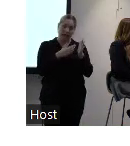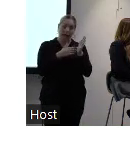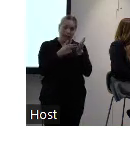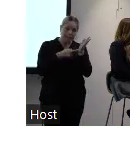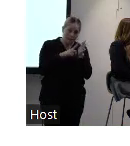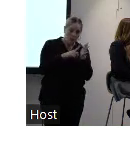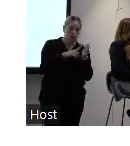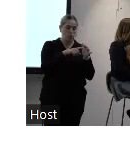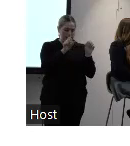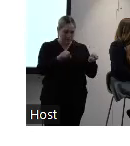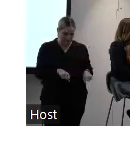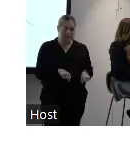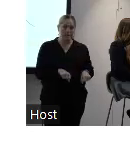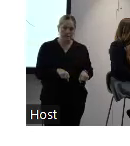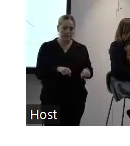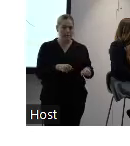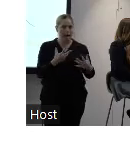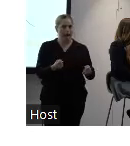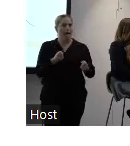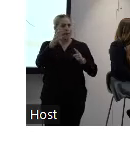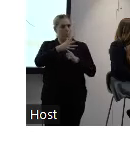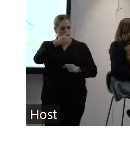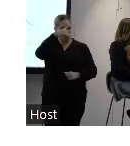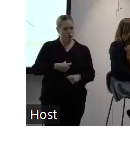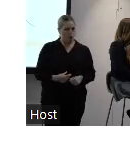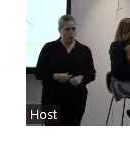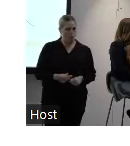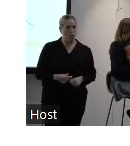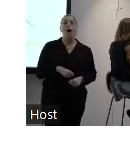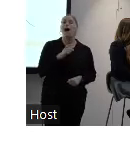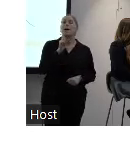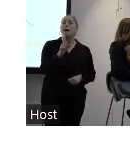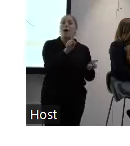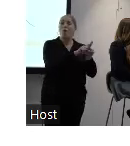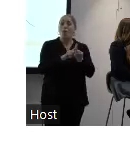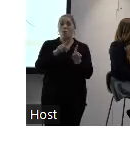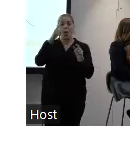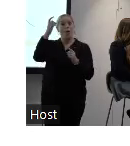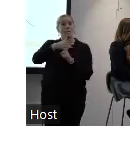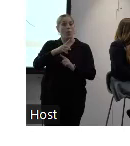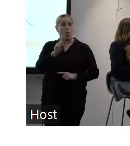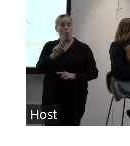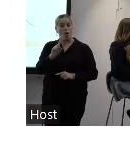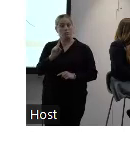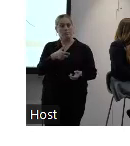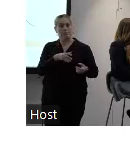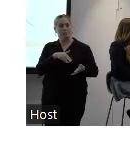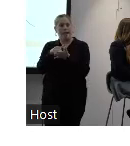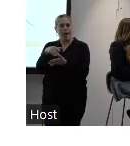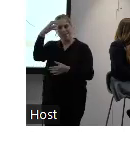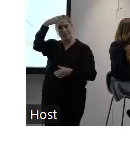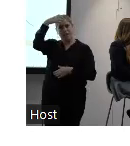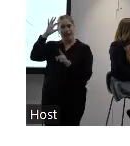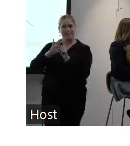host defense, the immune system plays a really key role in brain development. I'm going to face this way because everyone's